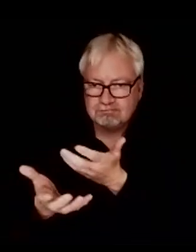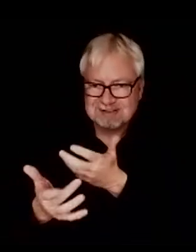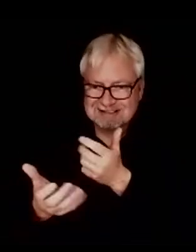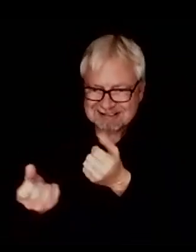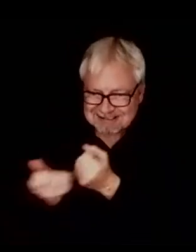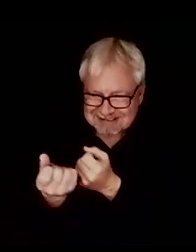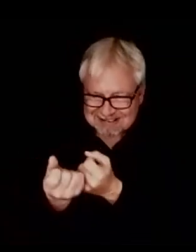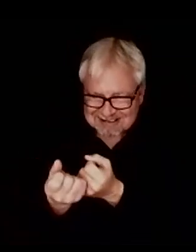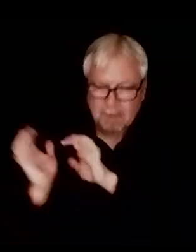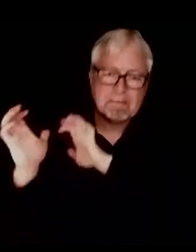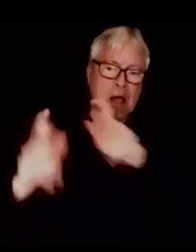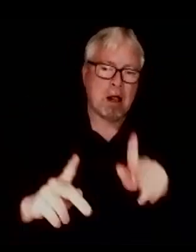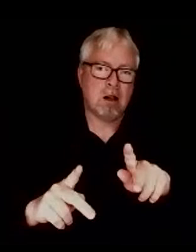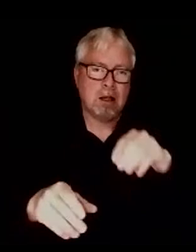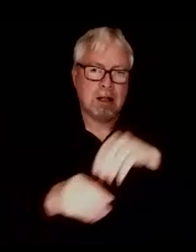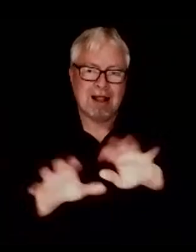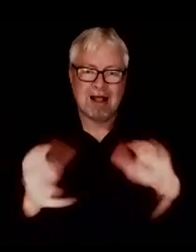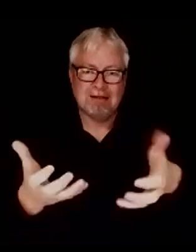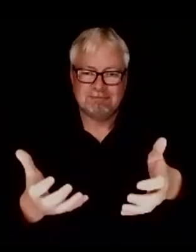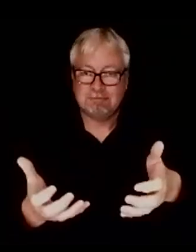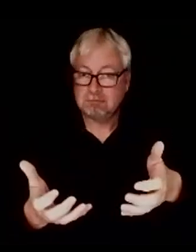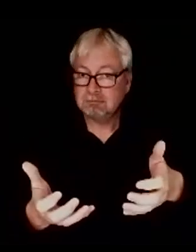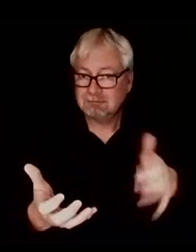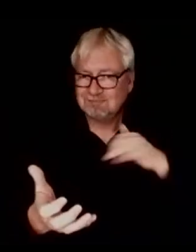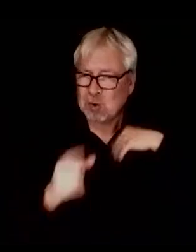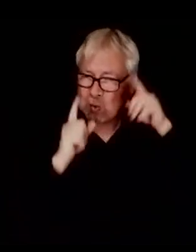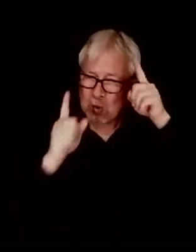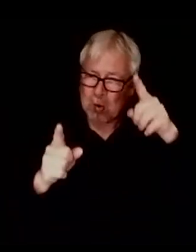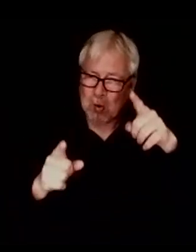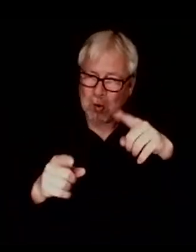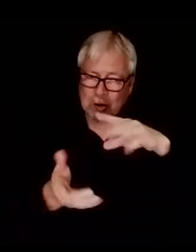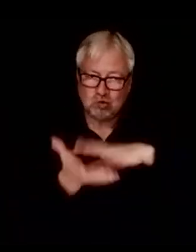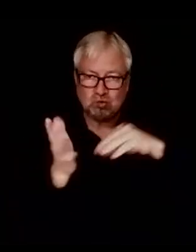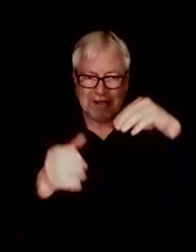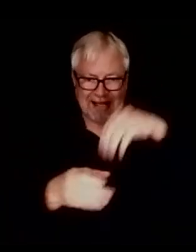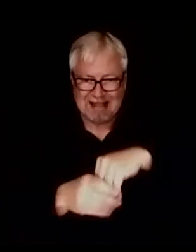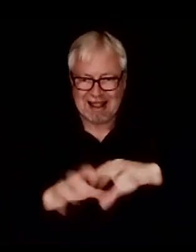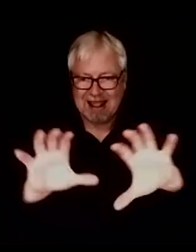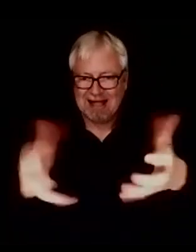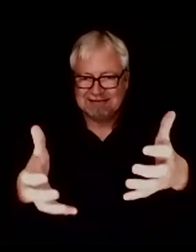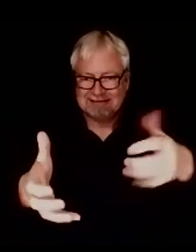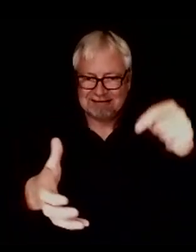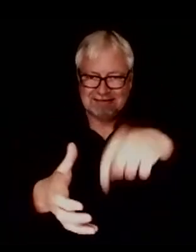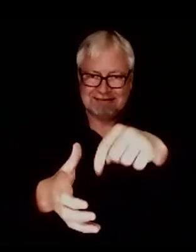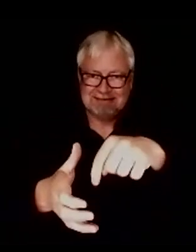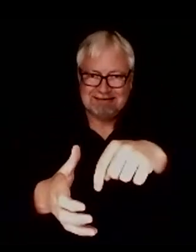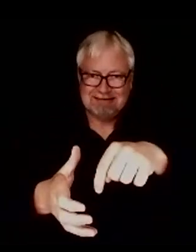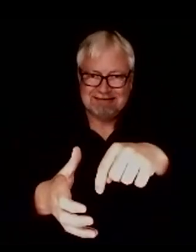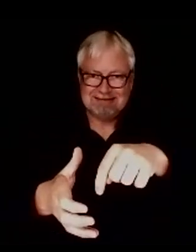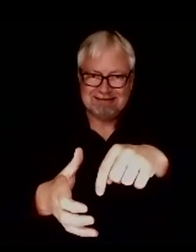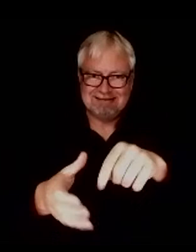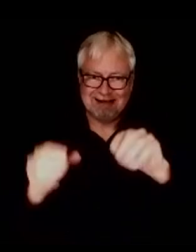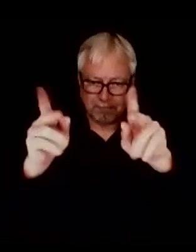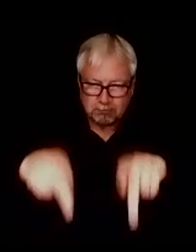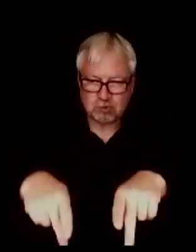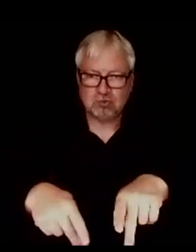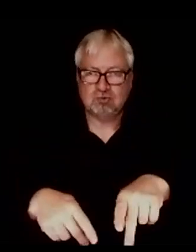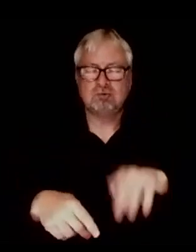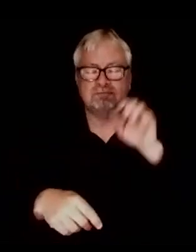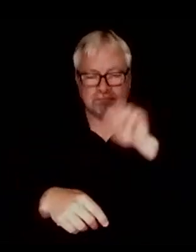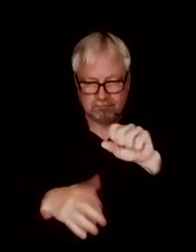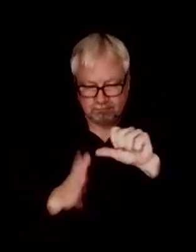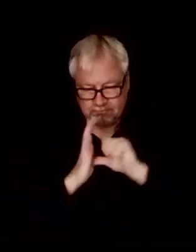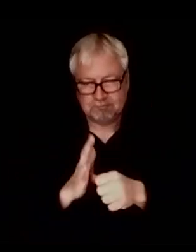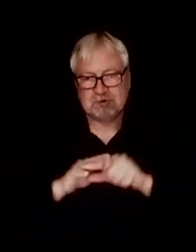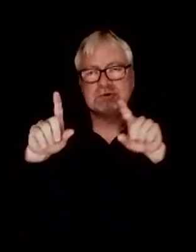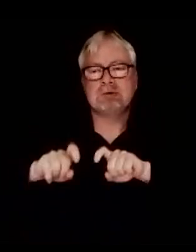possible, which is why, again, as Commissioner Malcolm articulated, we need to have testing available. We need to vaccinate as much as possible in our